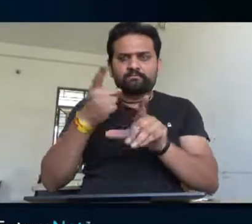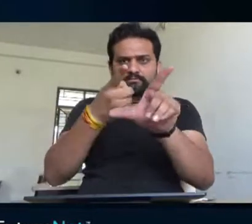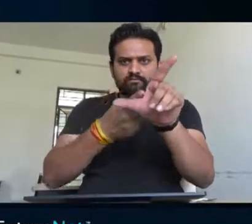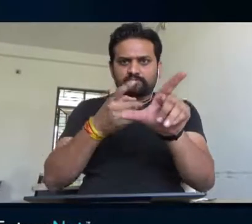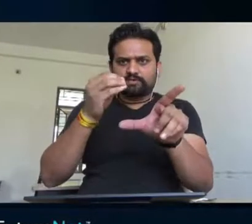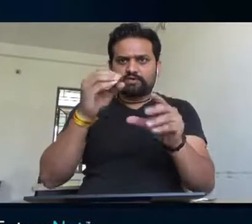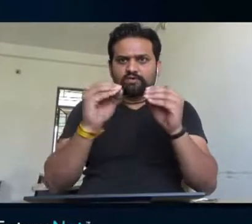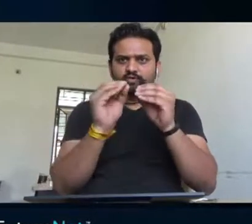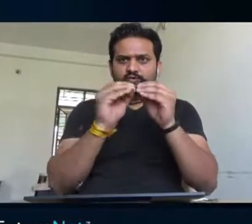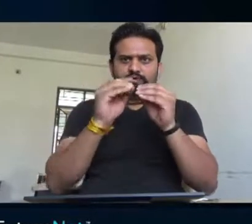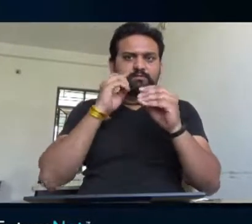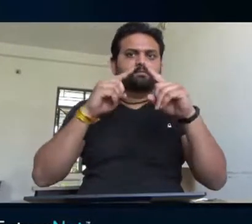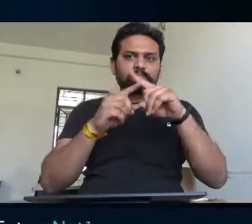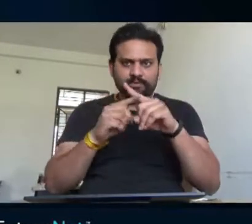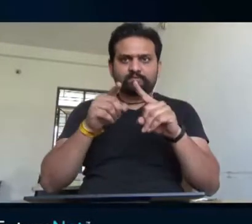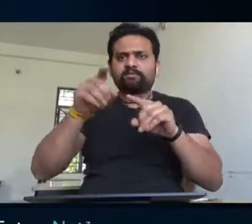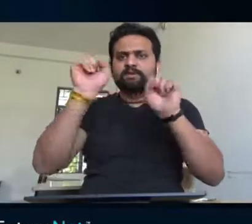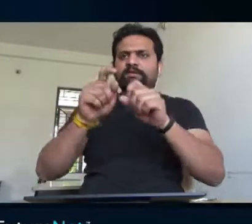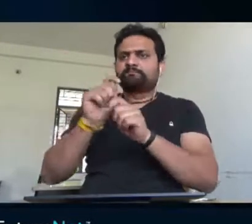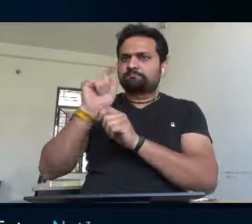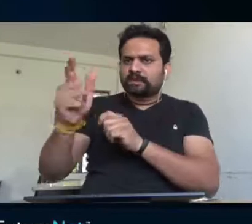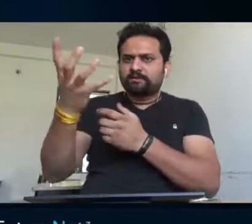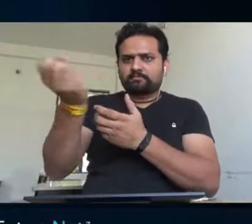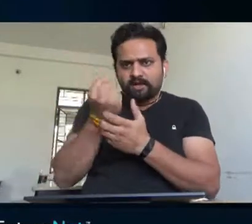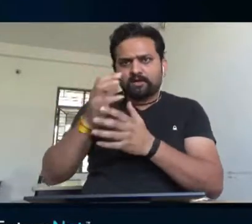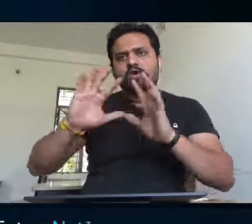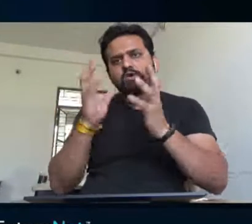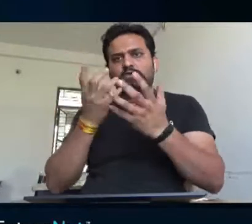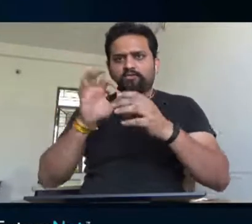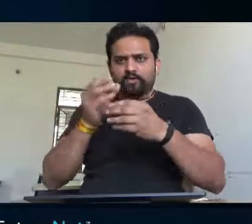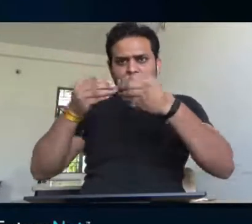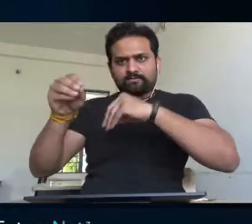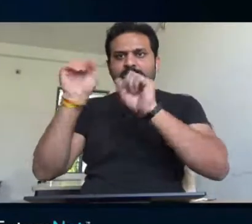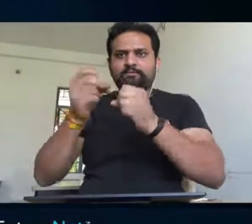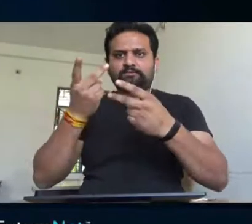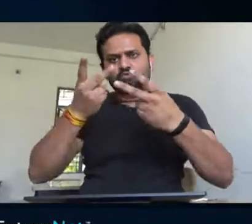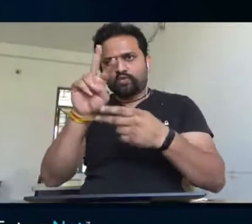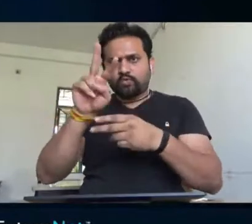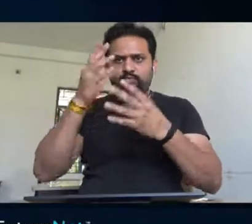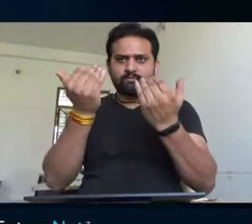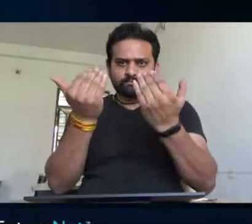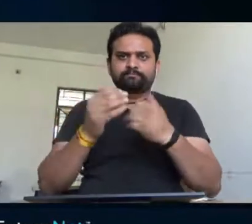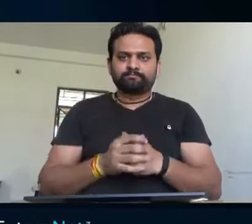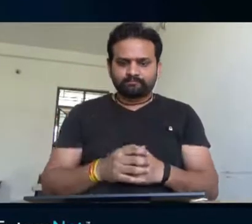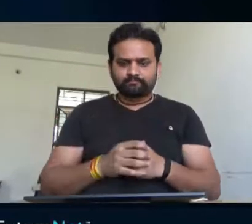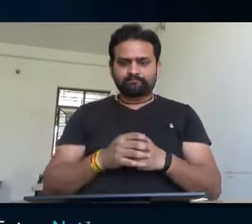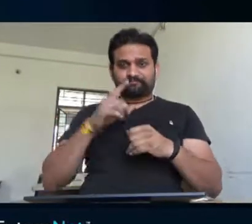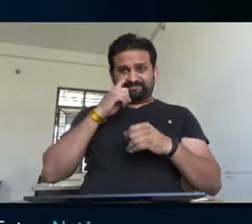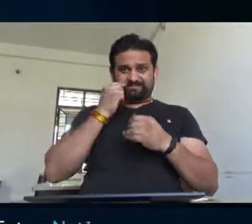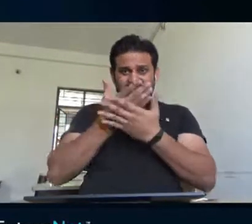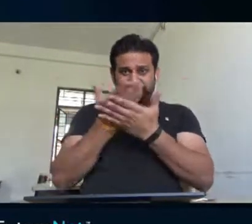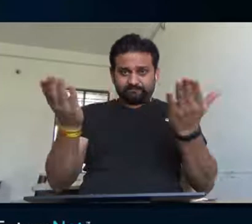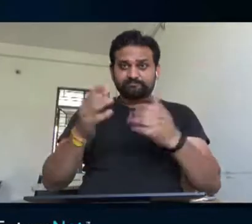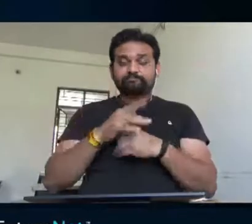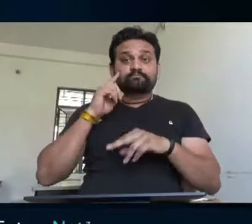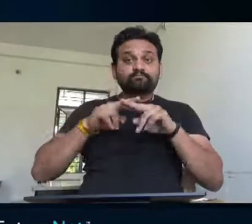Yobit you can sell and you can buy Futuro. Point. Dot. And ladies and gentlemen, when